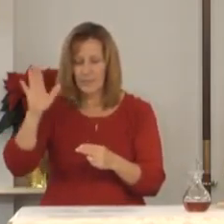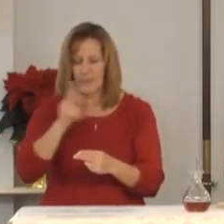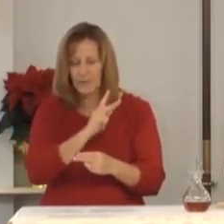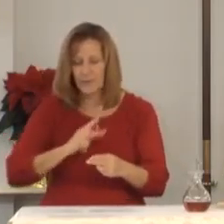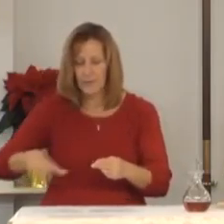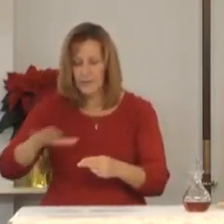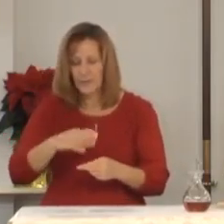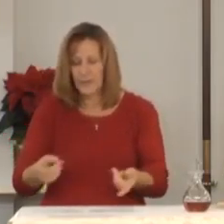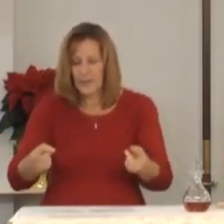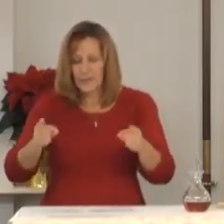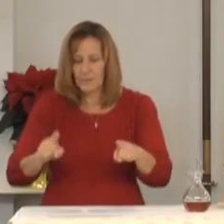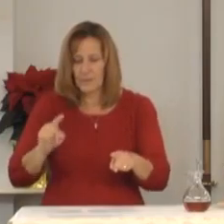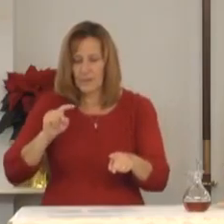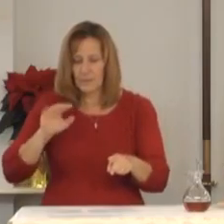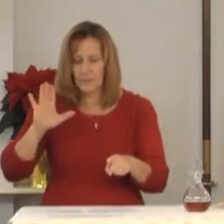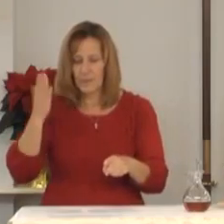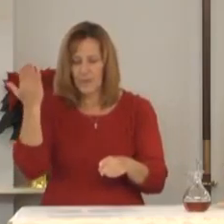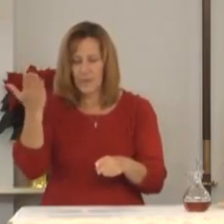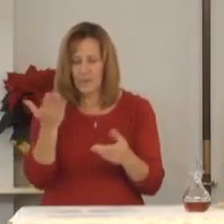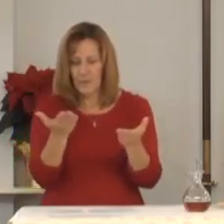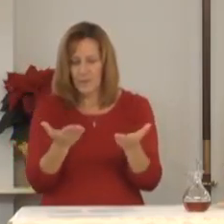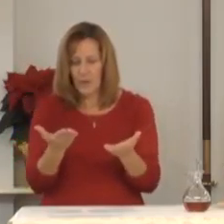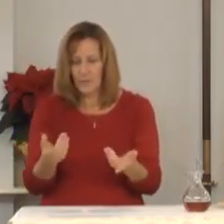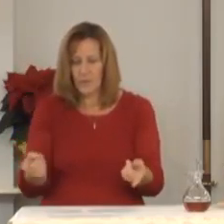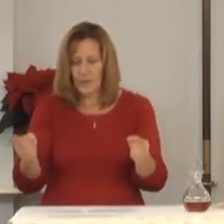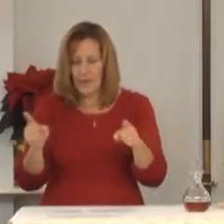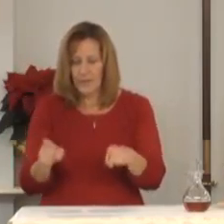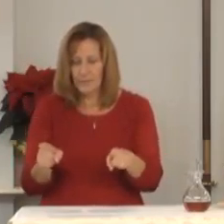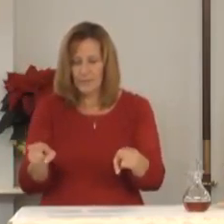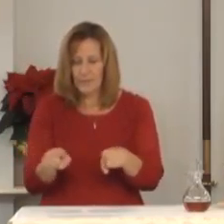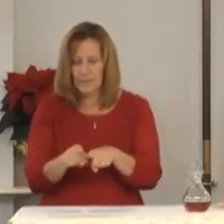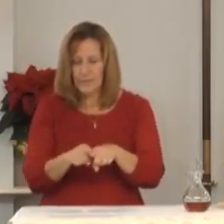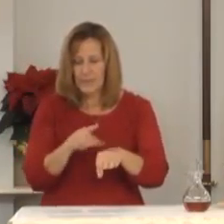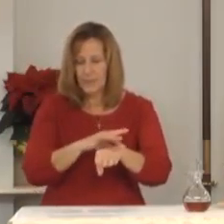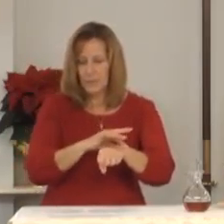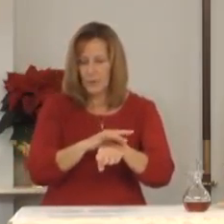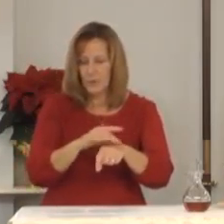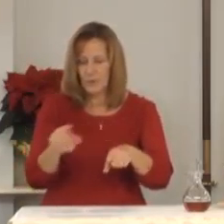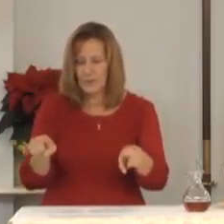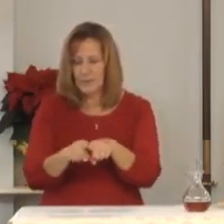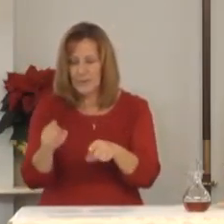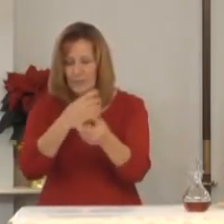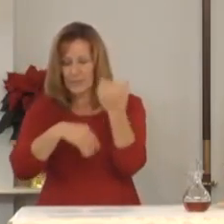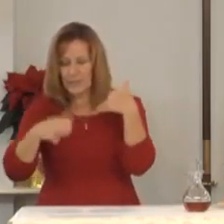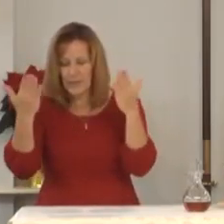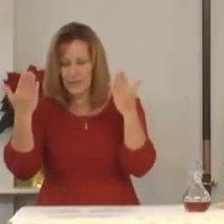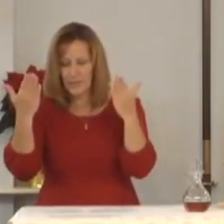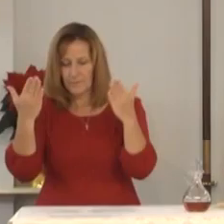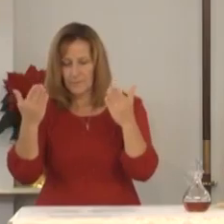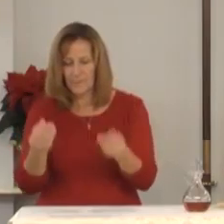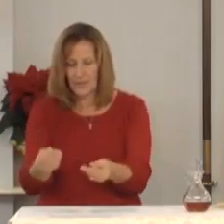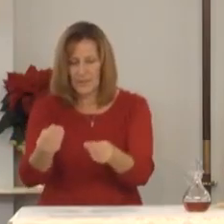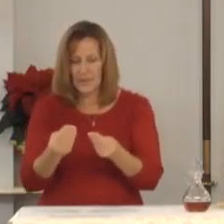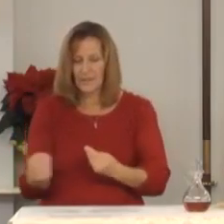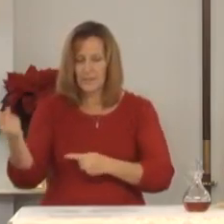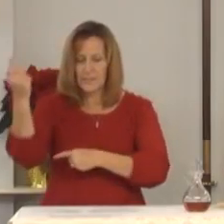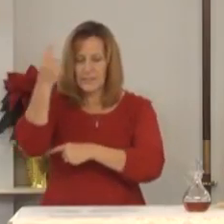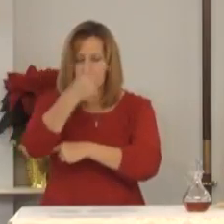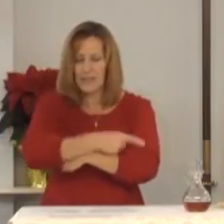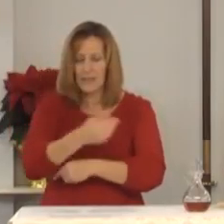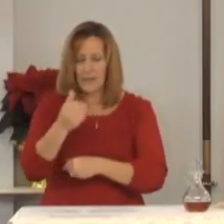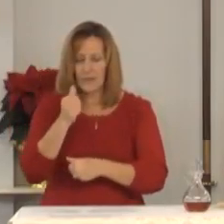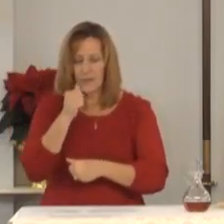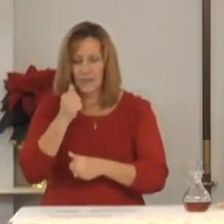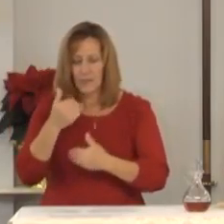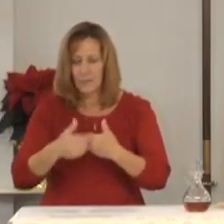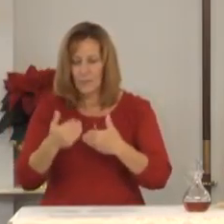name. Thy kingdom come, thy will be done on earth as it is in heaven. Give us this